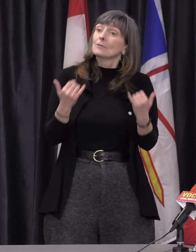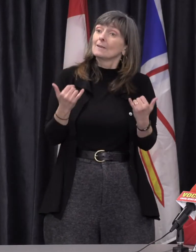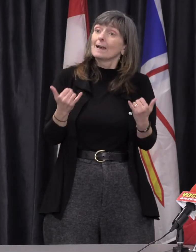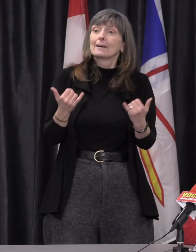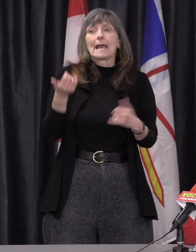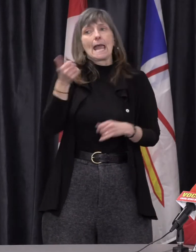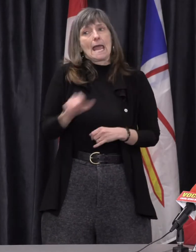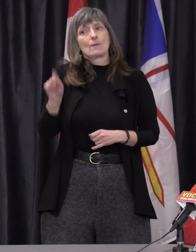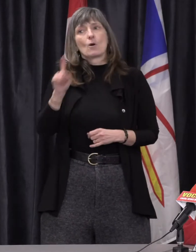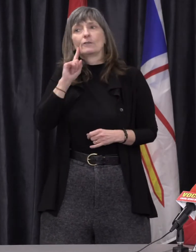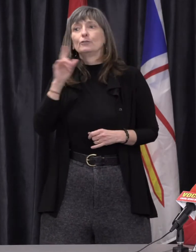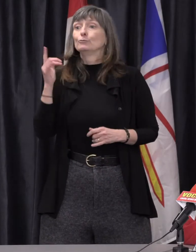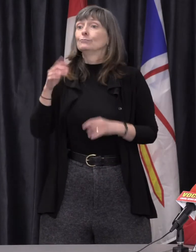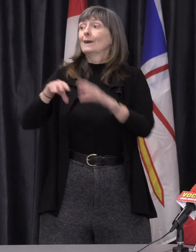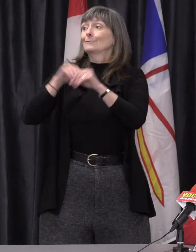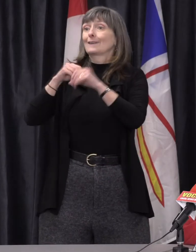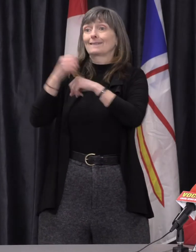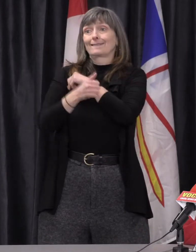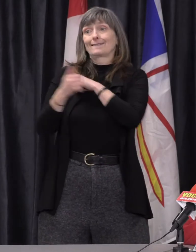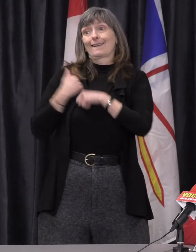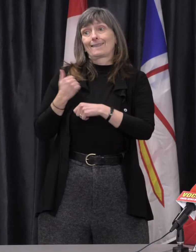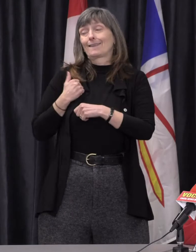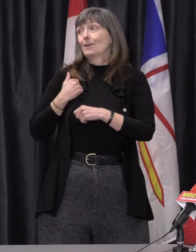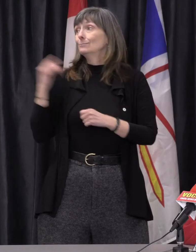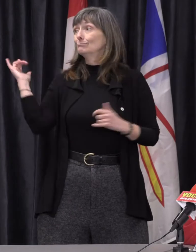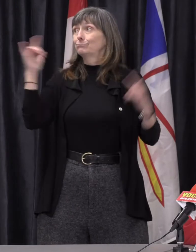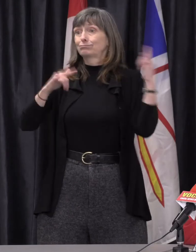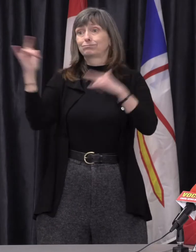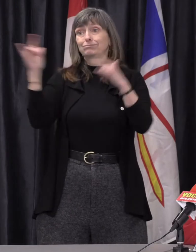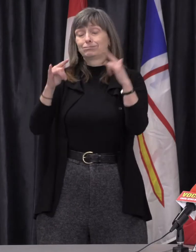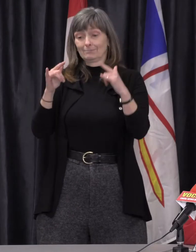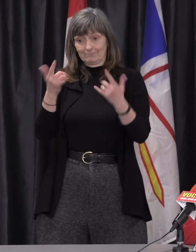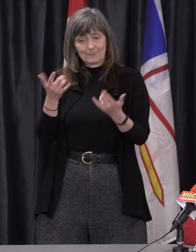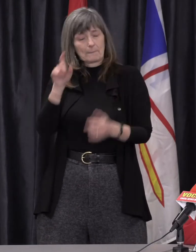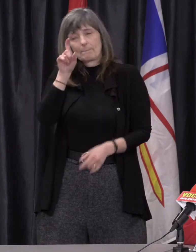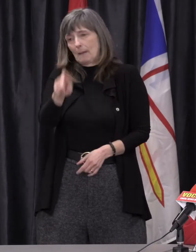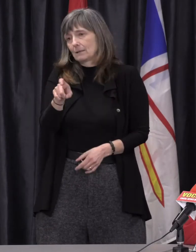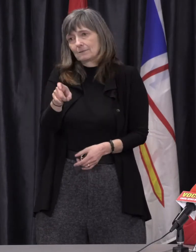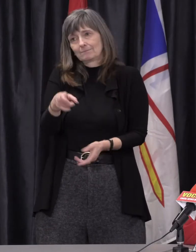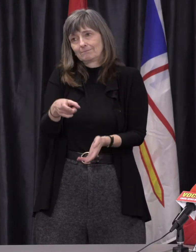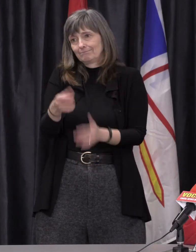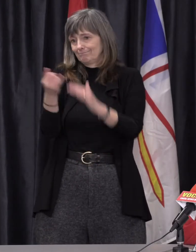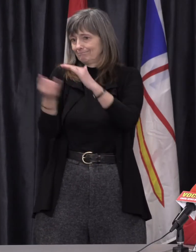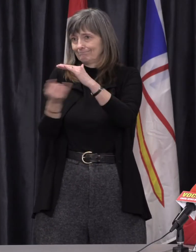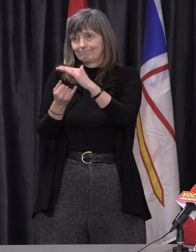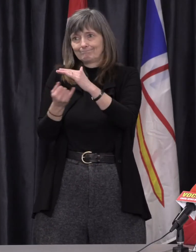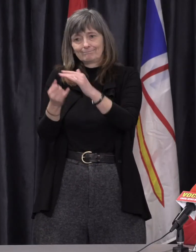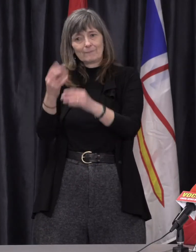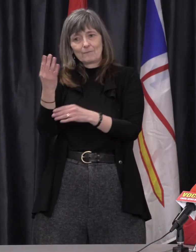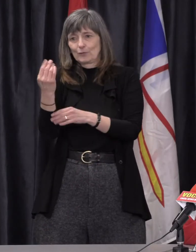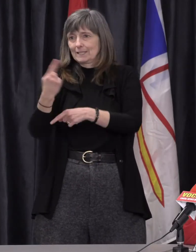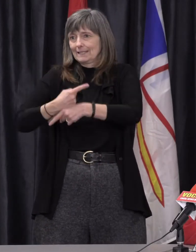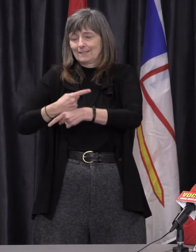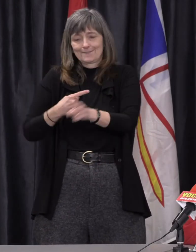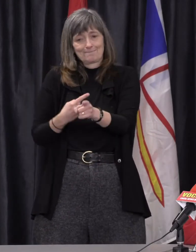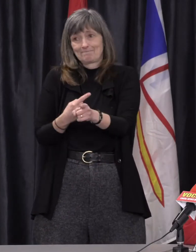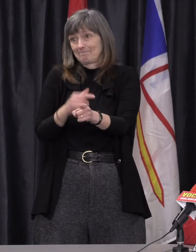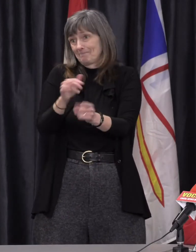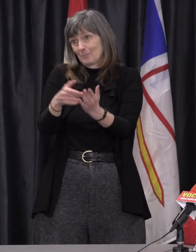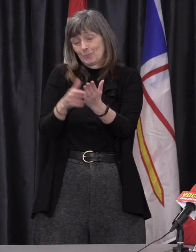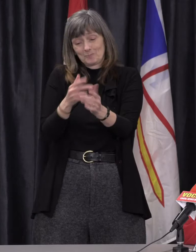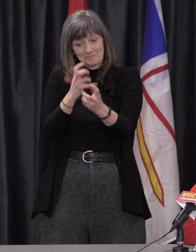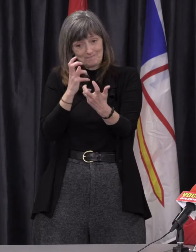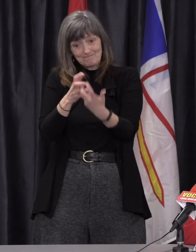who's traveling from outside of the country would have to self-isolate for the 14 days. Those same rules would apply there as they do everywhere else.